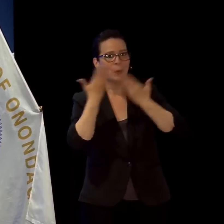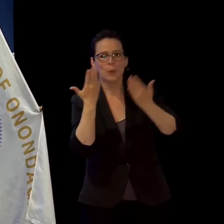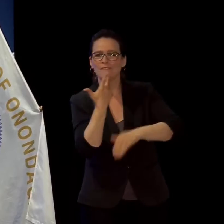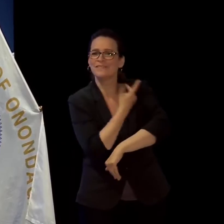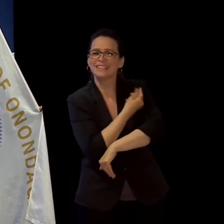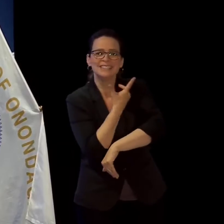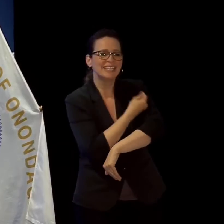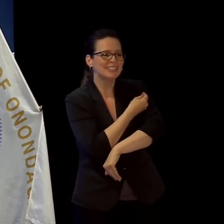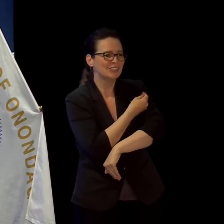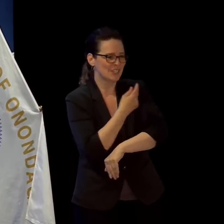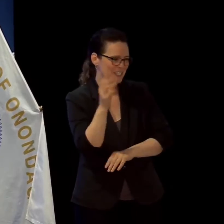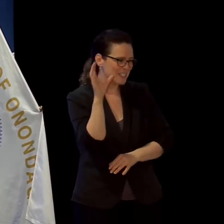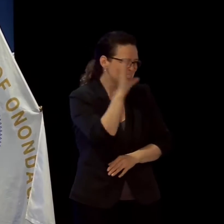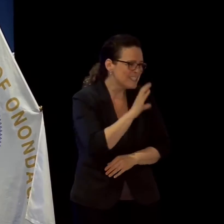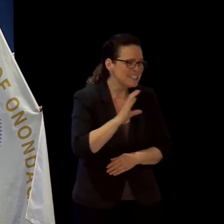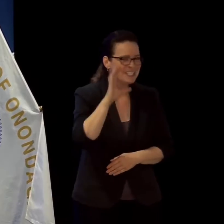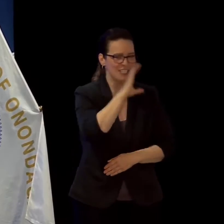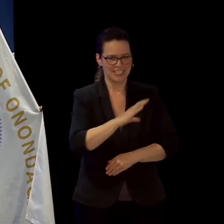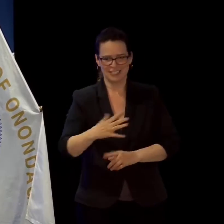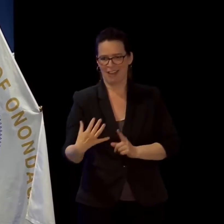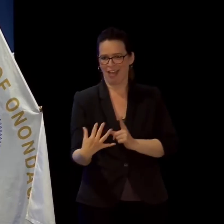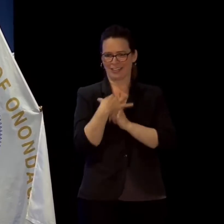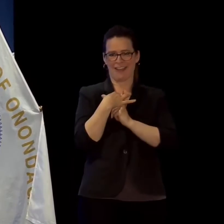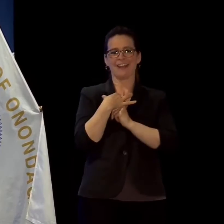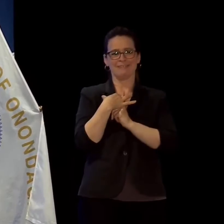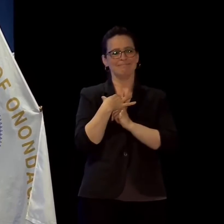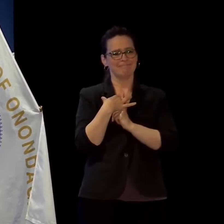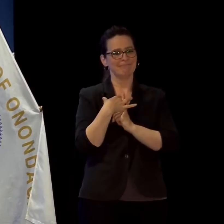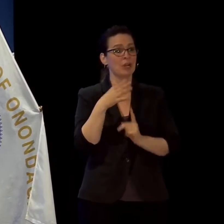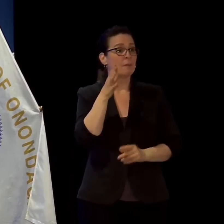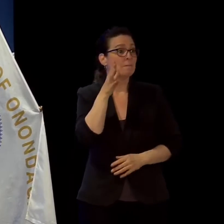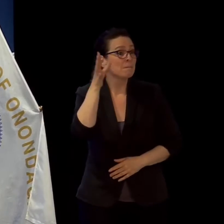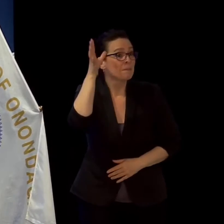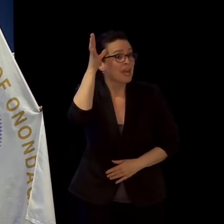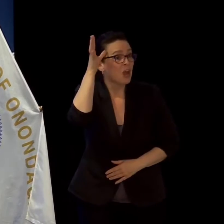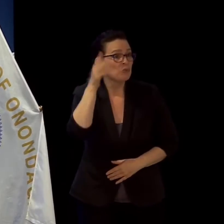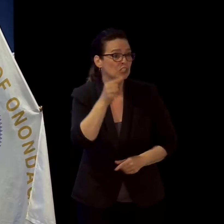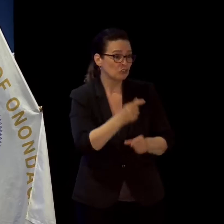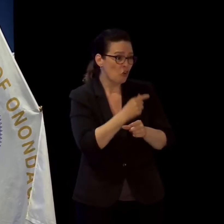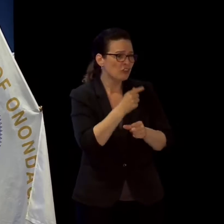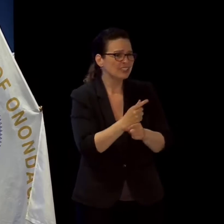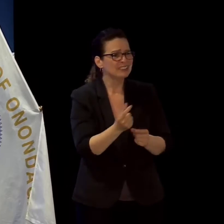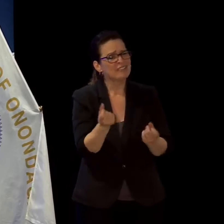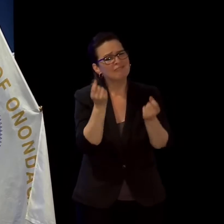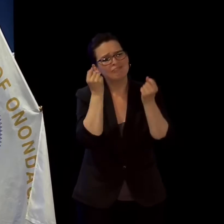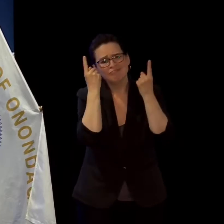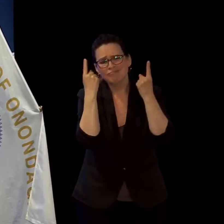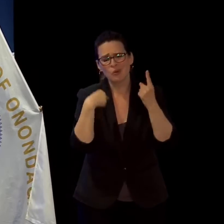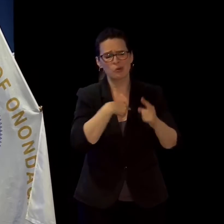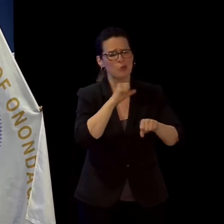kids tested. So parents, please, guardians, please work with that. There's ample